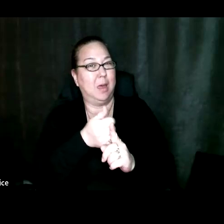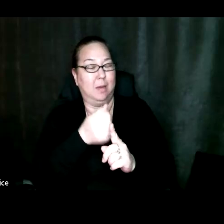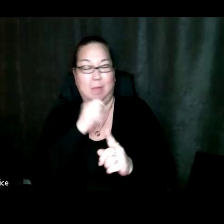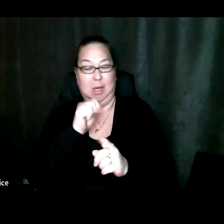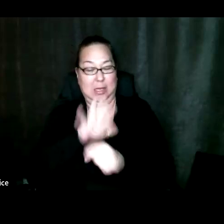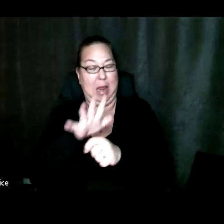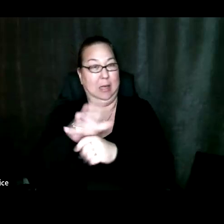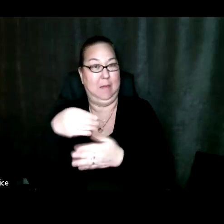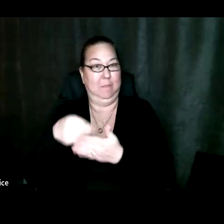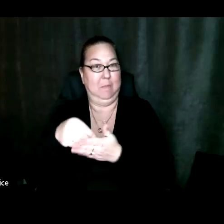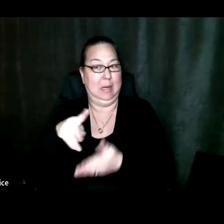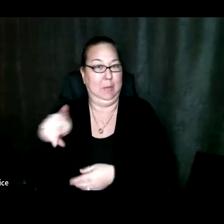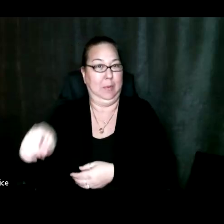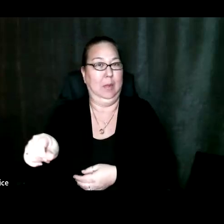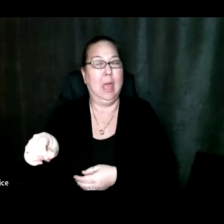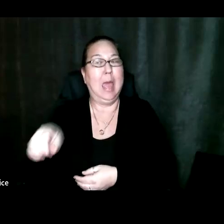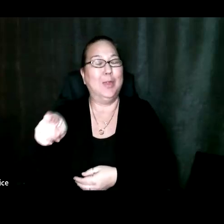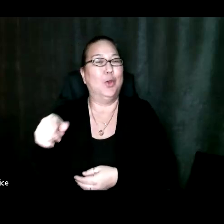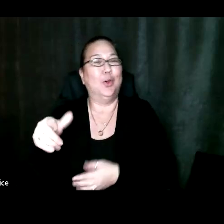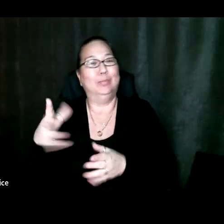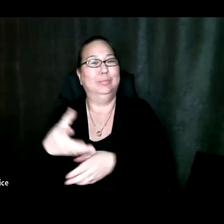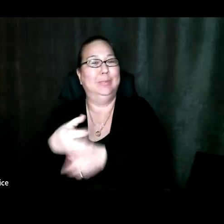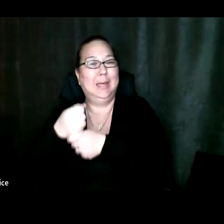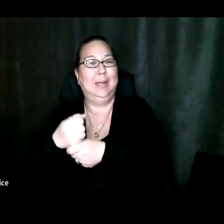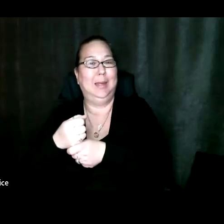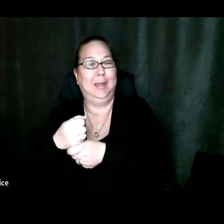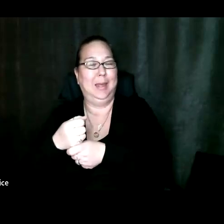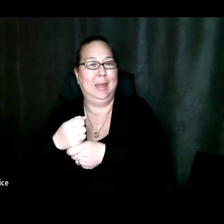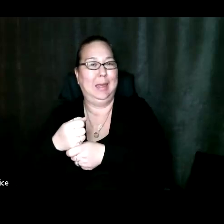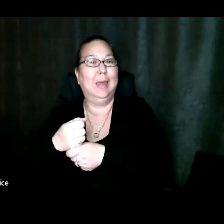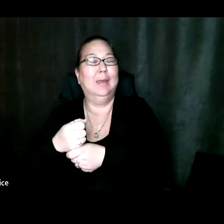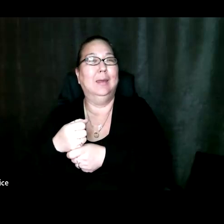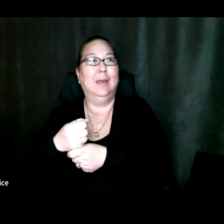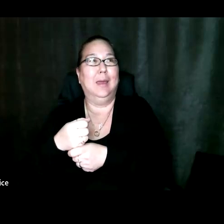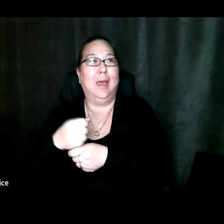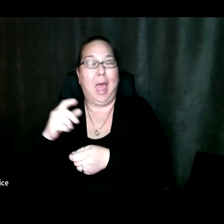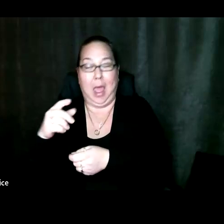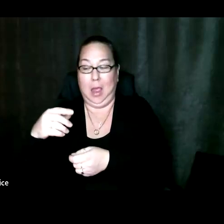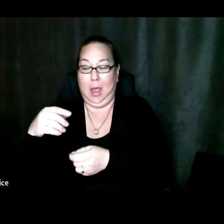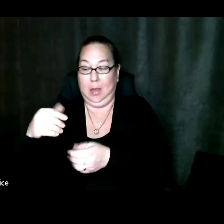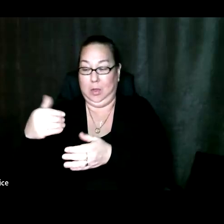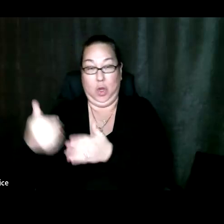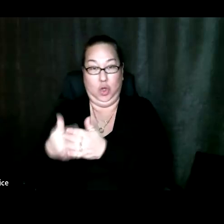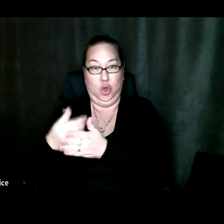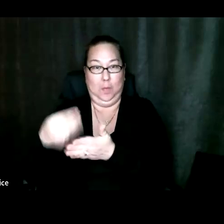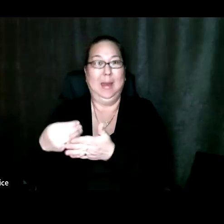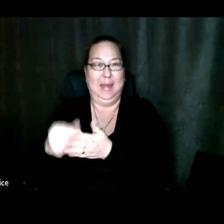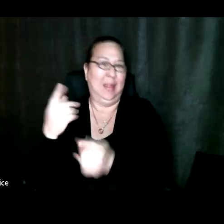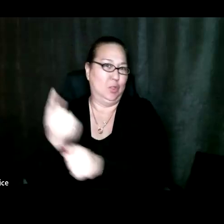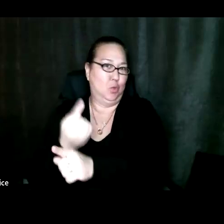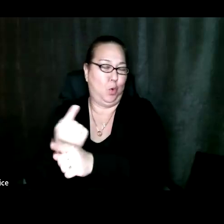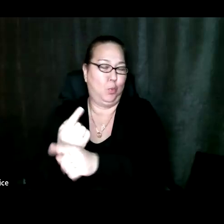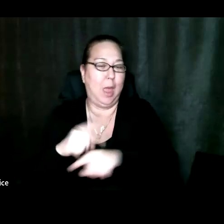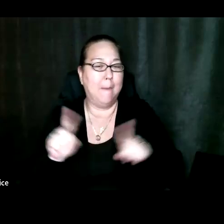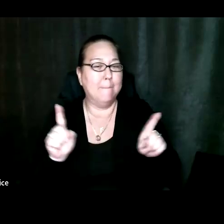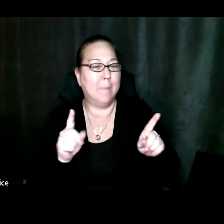of disproportionate share of the new money. It's not actually disproportionate, though it's appropriate. And schools that have been historically, we